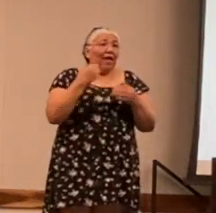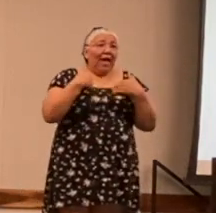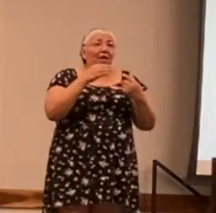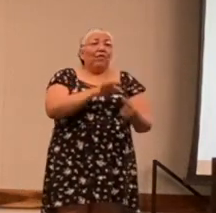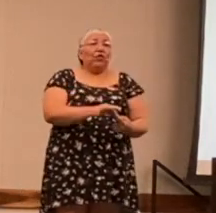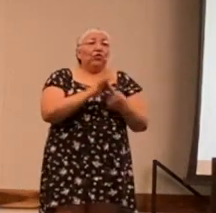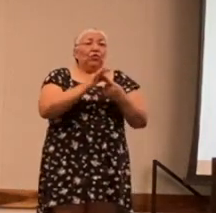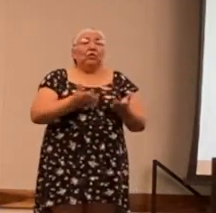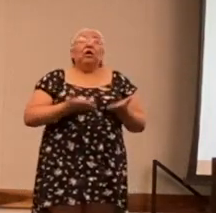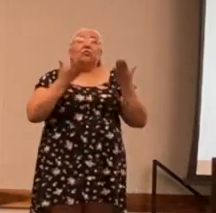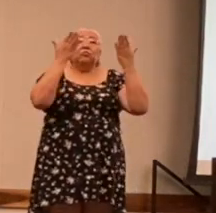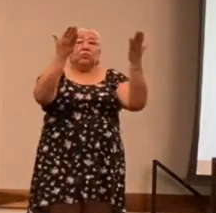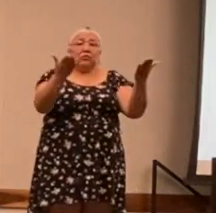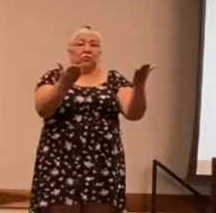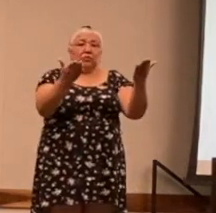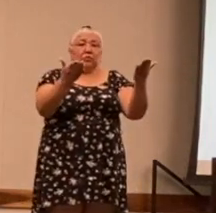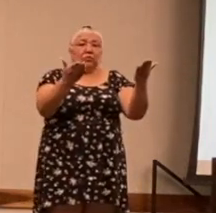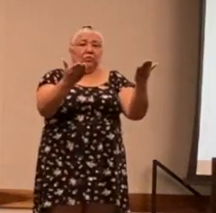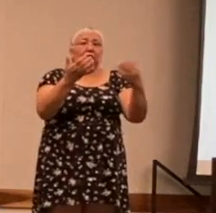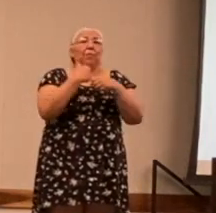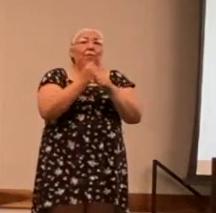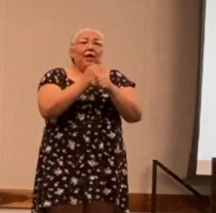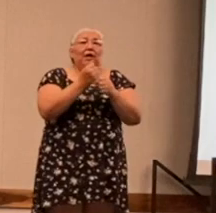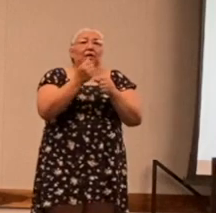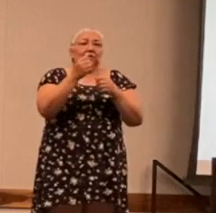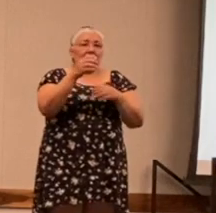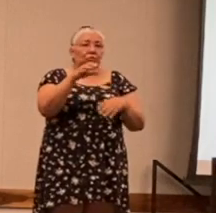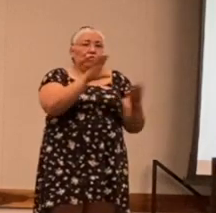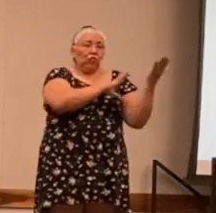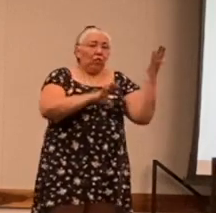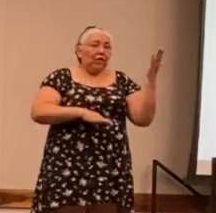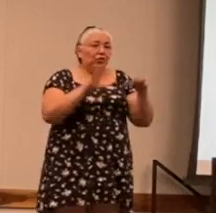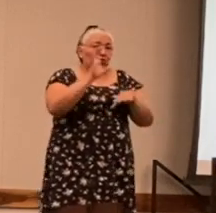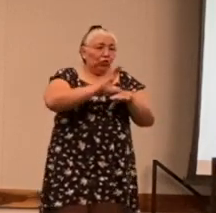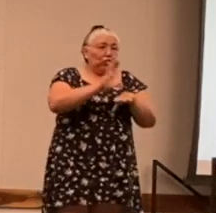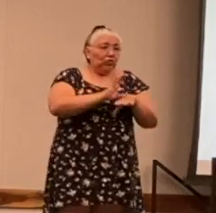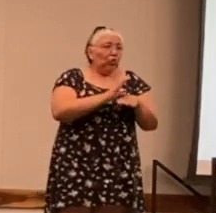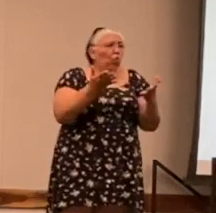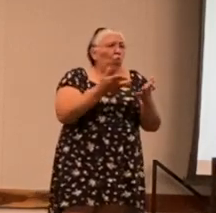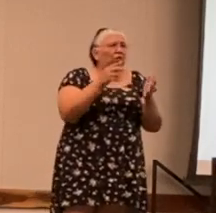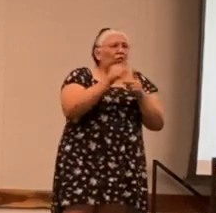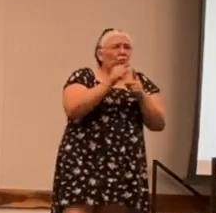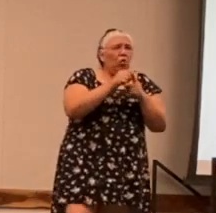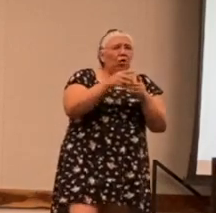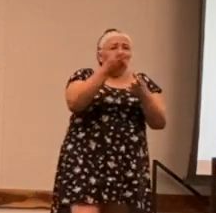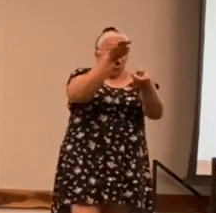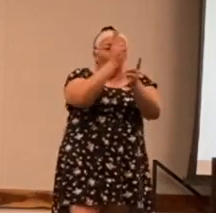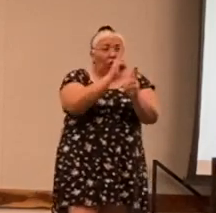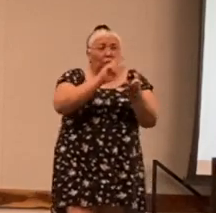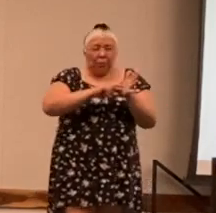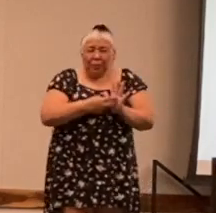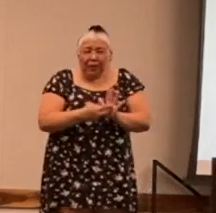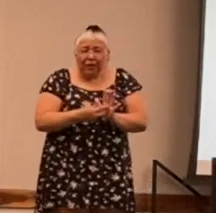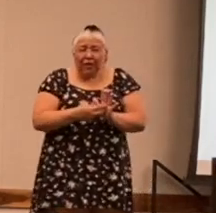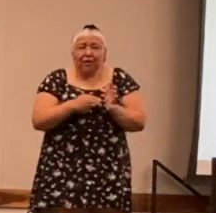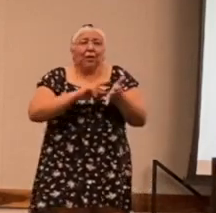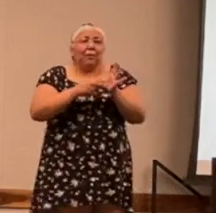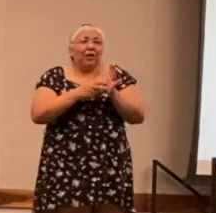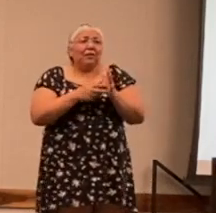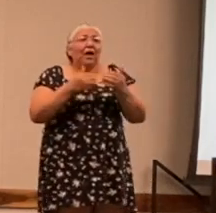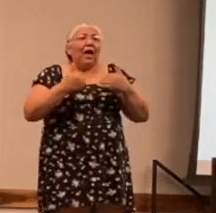unique contribution to make to Christ's church. So what does the word honor mean? The word honor means is to hold in